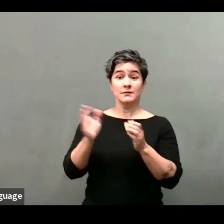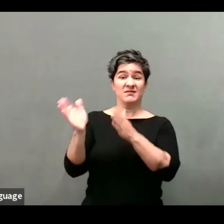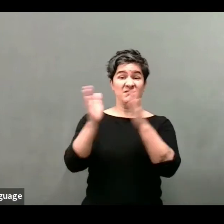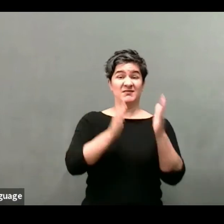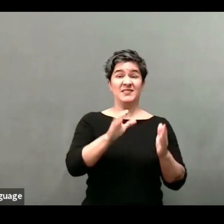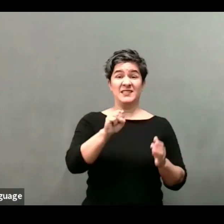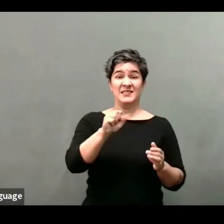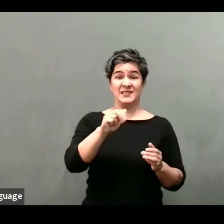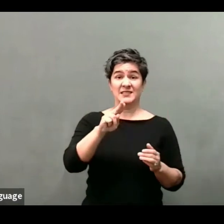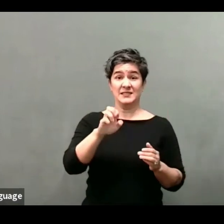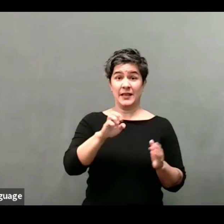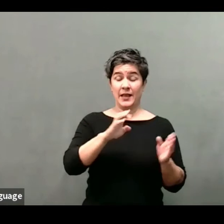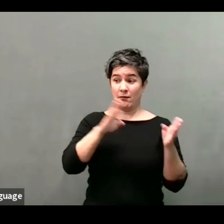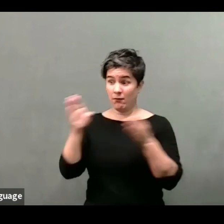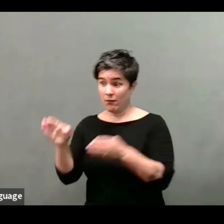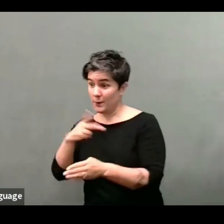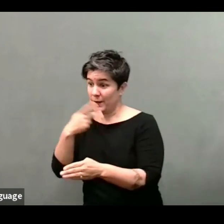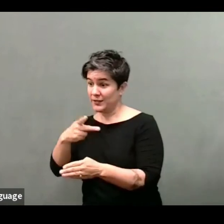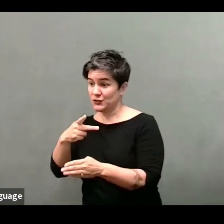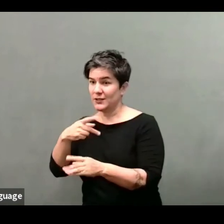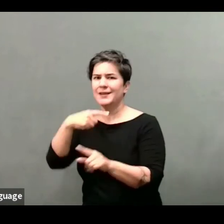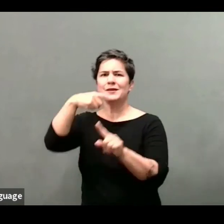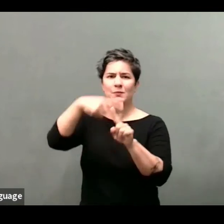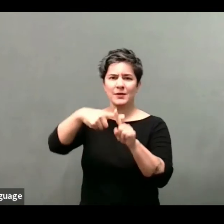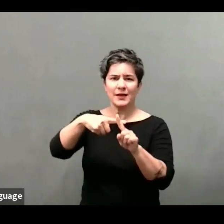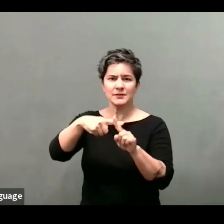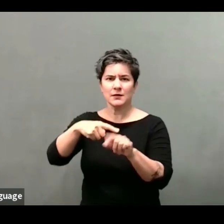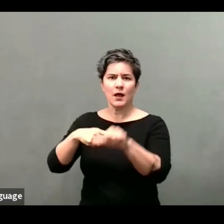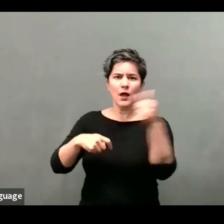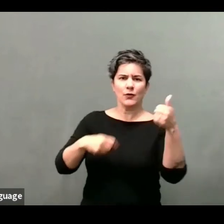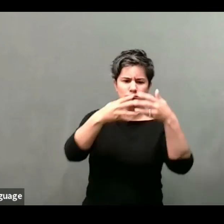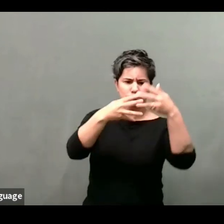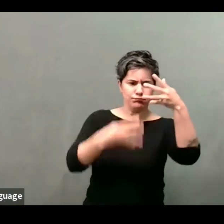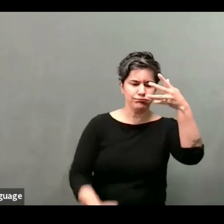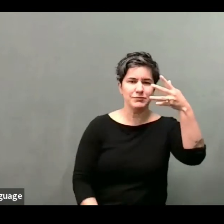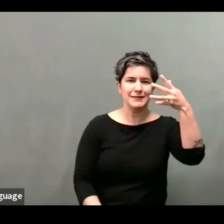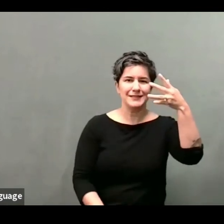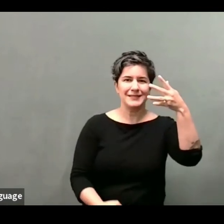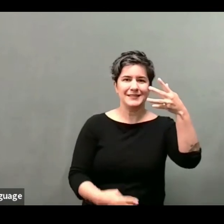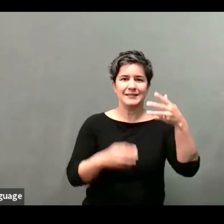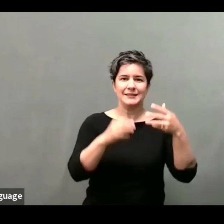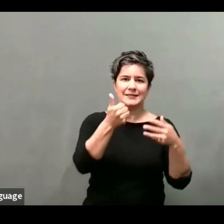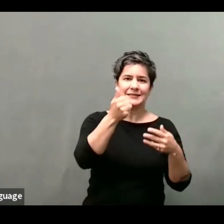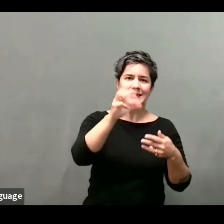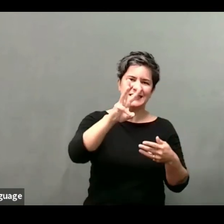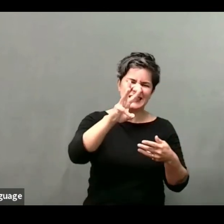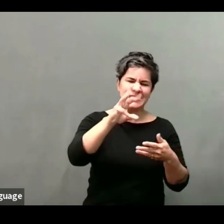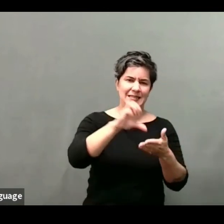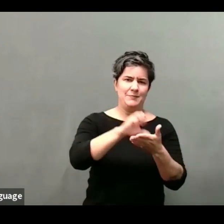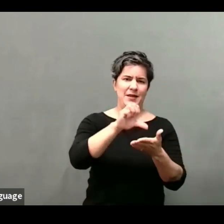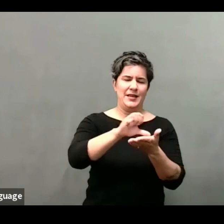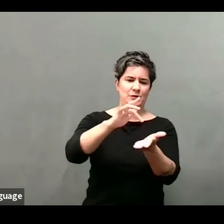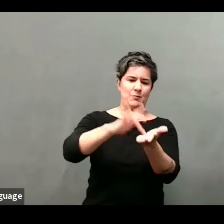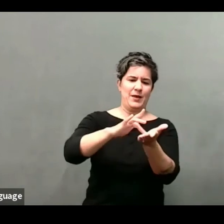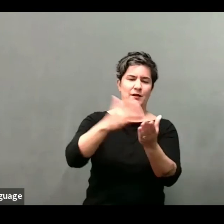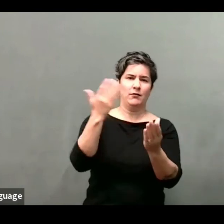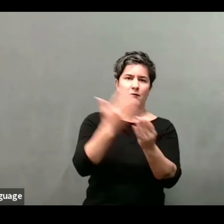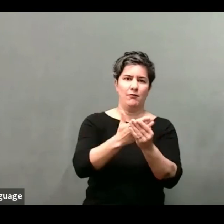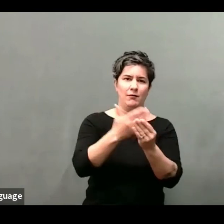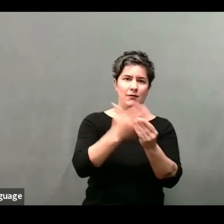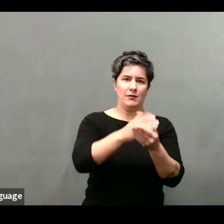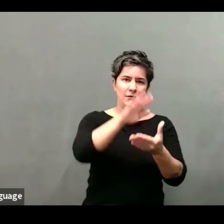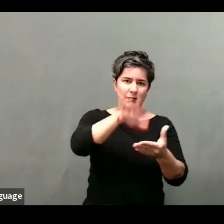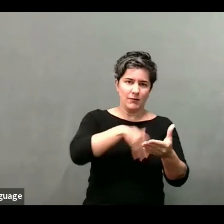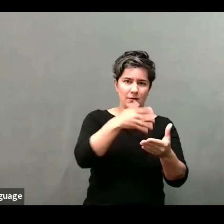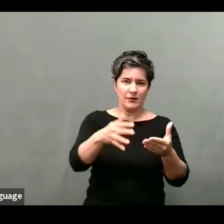devoting my attention to the patient, and I also had a very detailed 16-page medical chart that I also